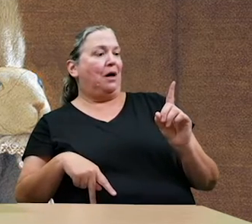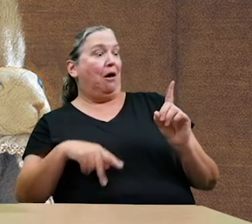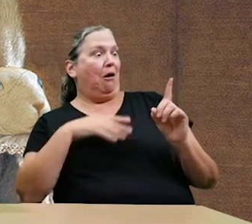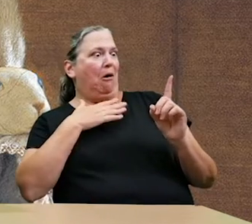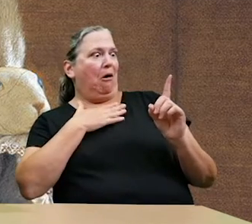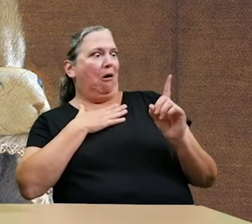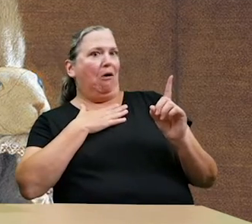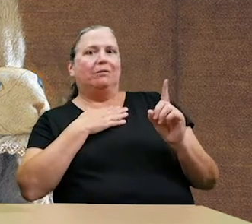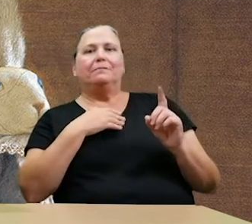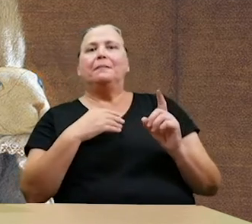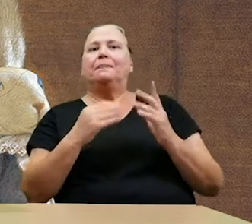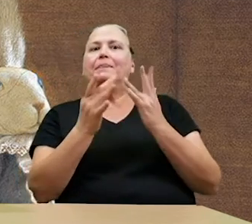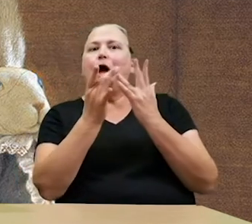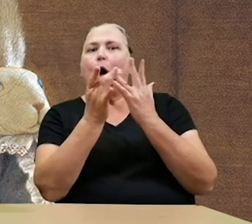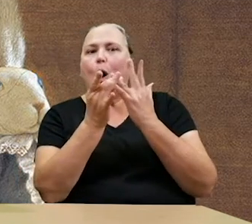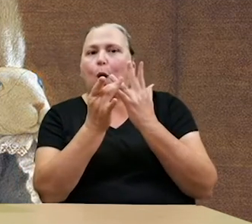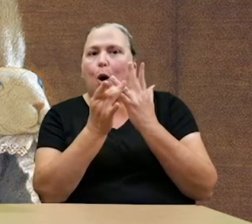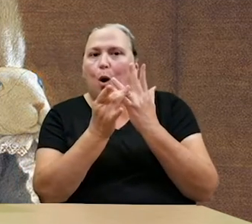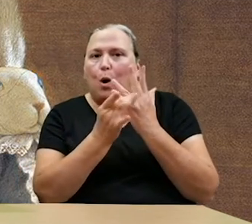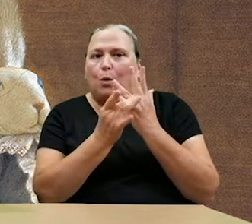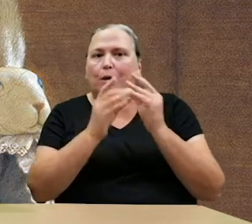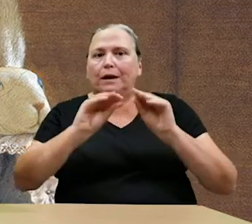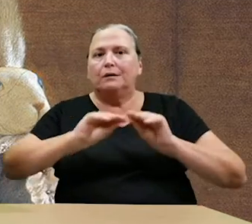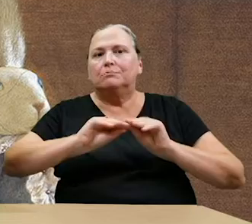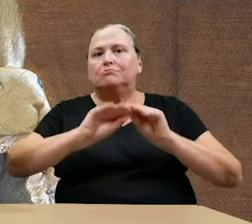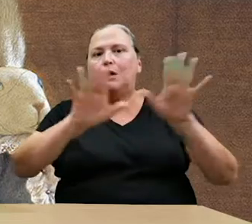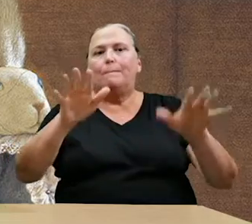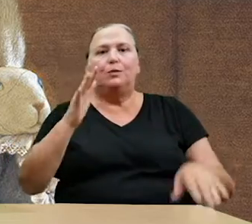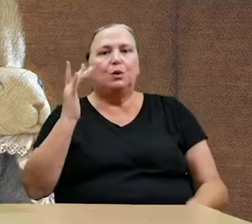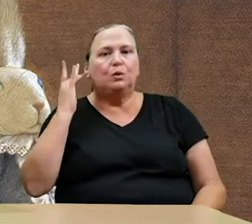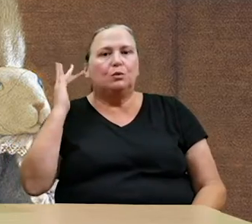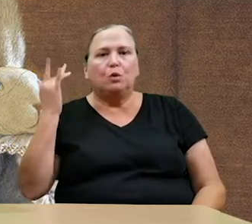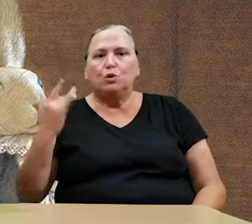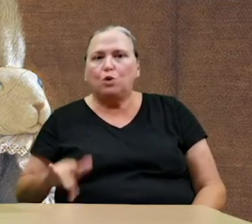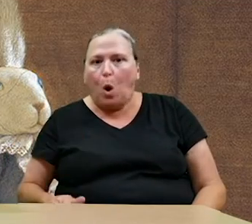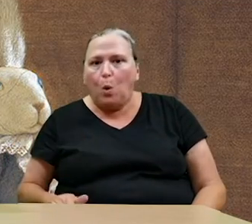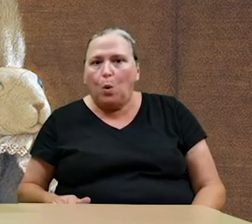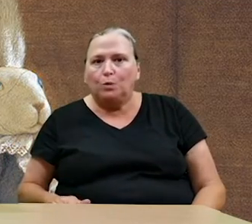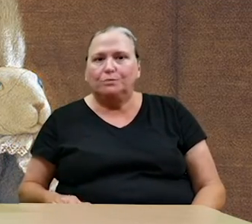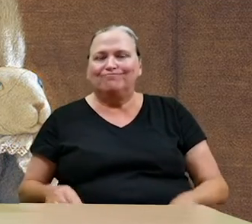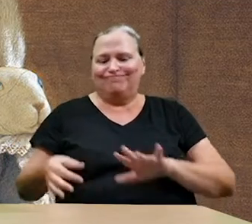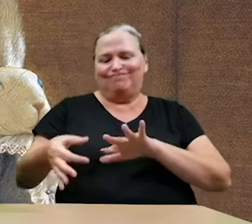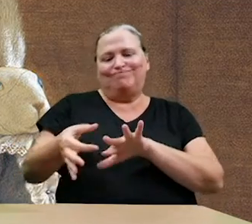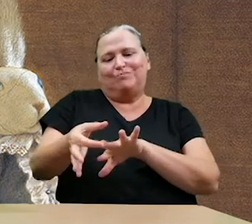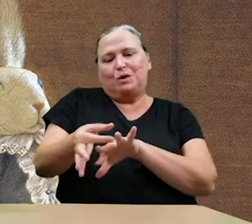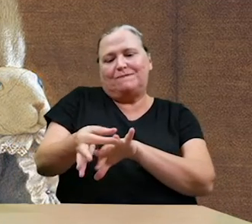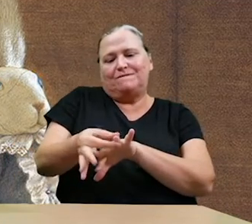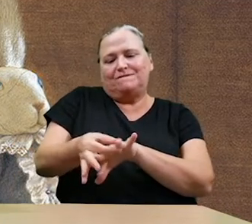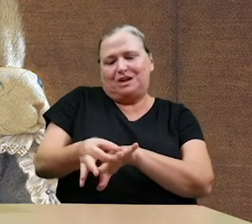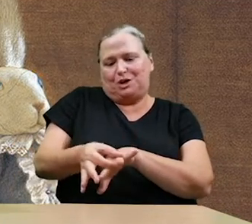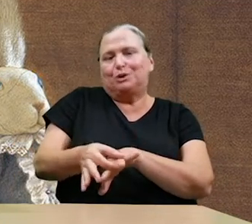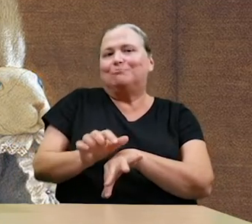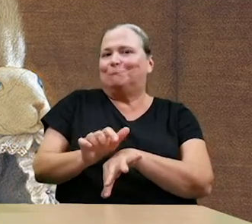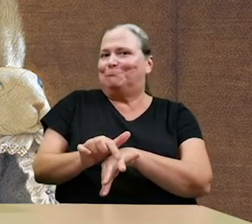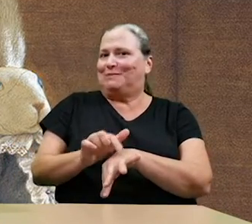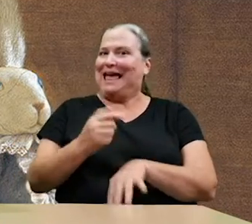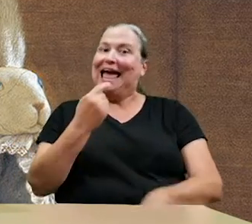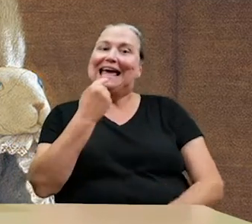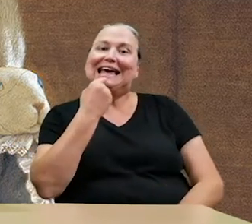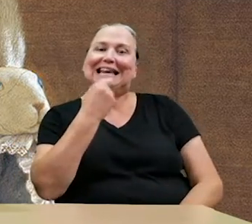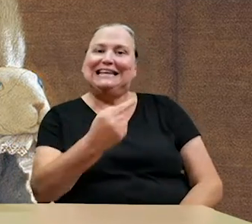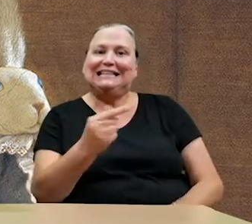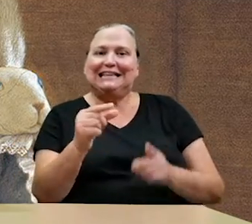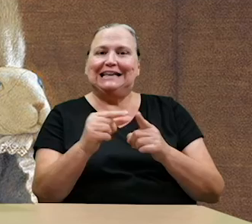her a ring of pure gold. He placed it on her finger. He said these words to